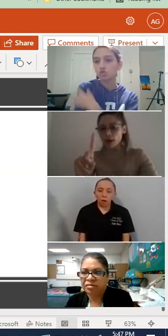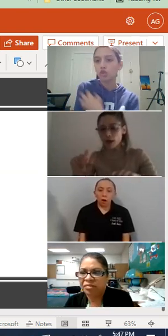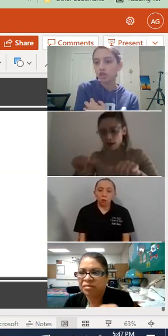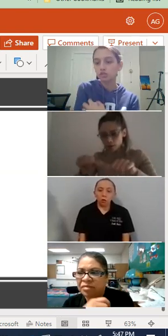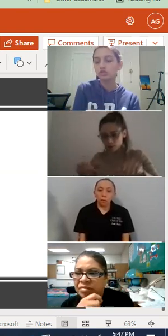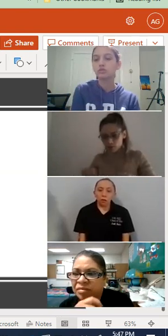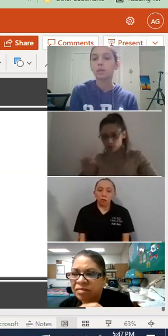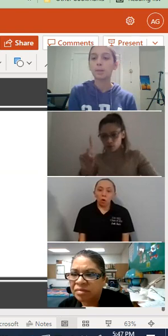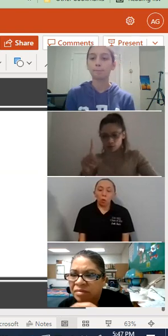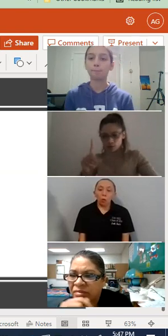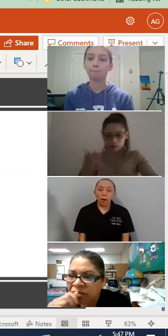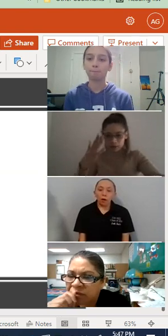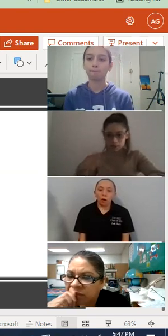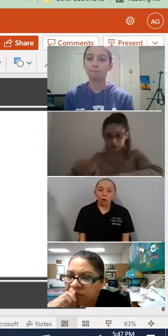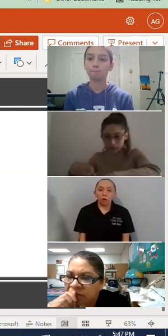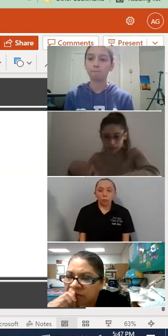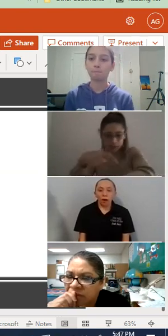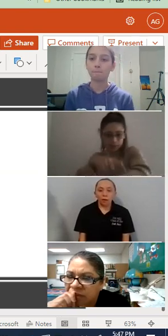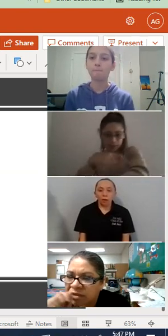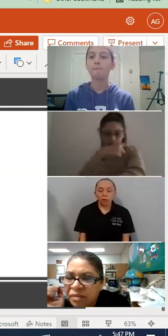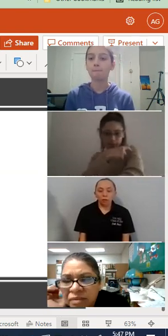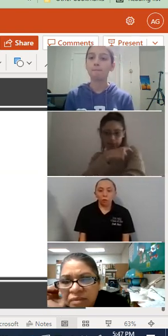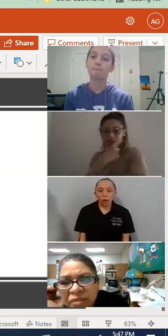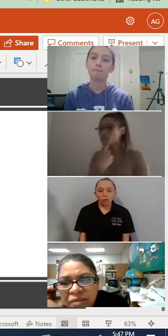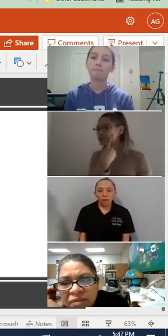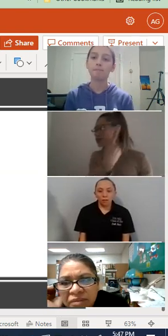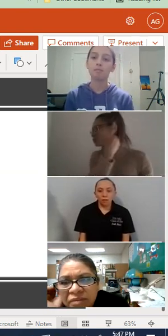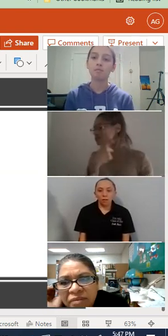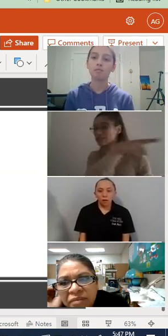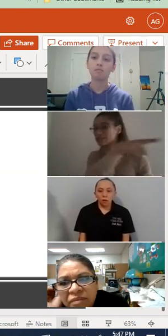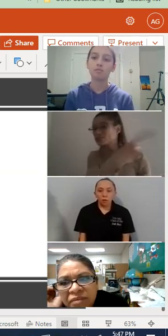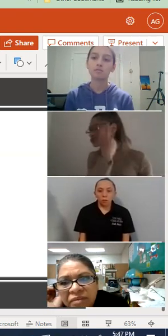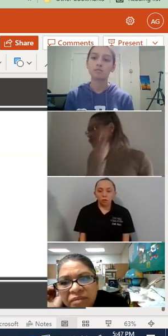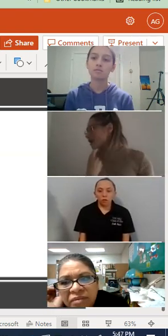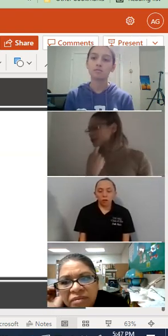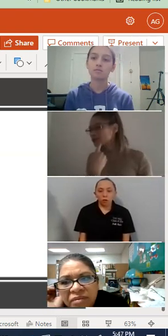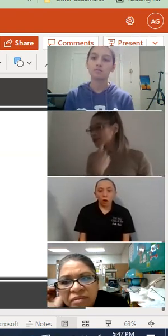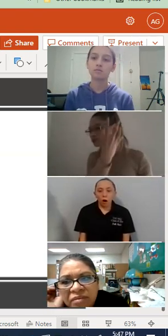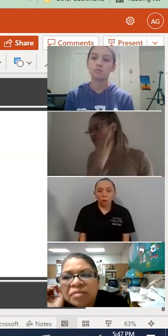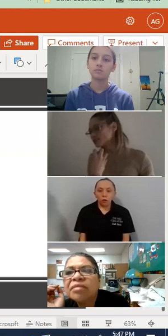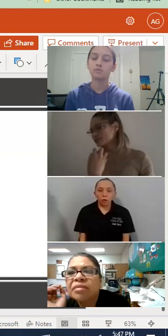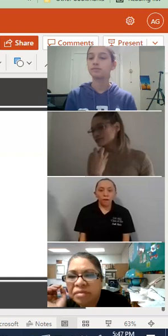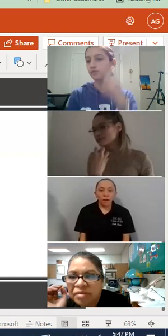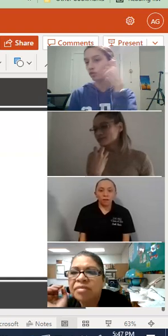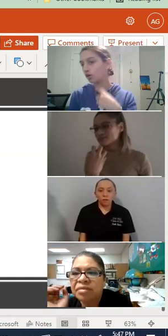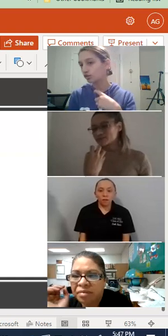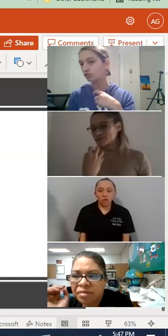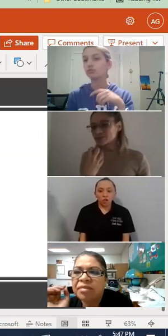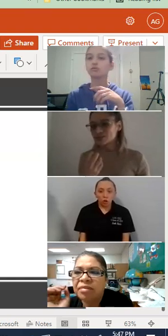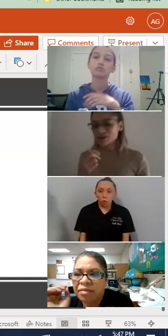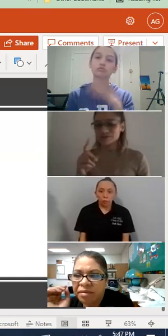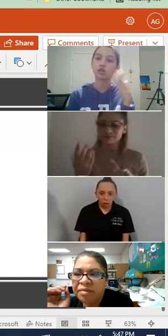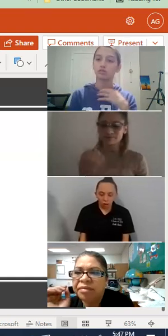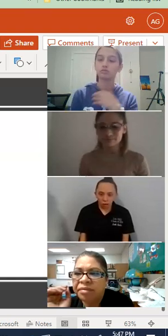It also depends where on your body the scratch is. So is it a scratch on your arm, on your face? Is